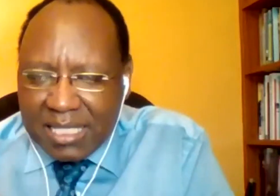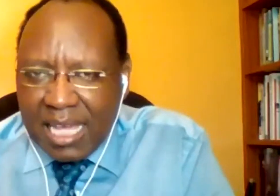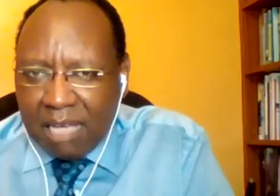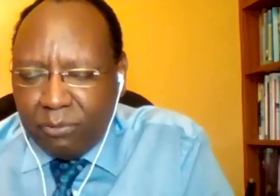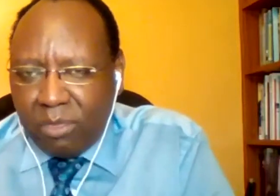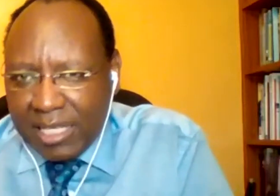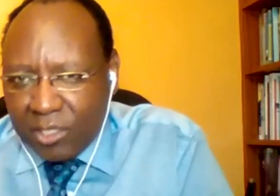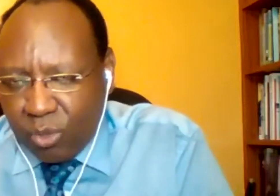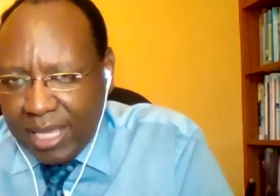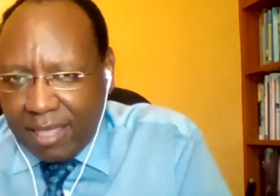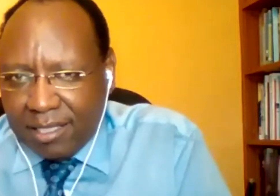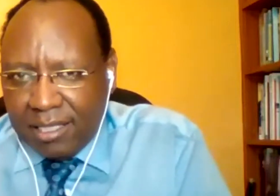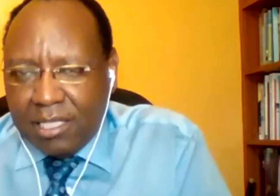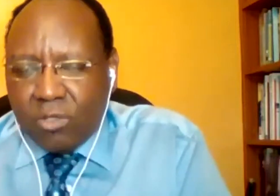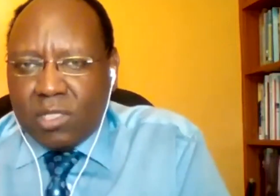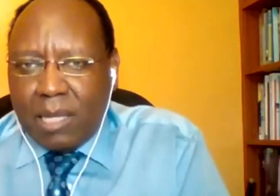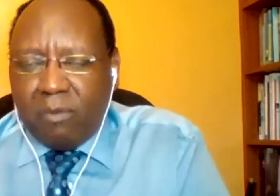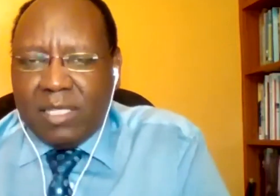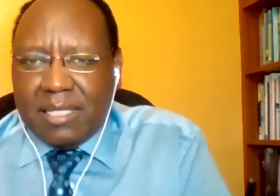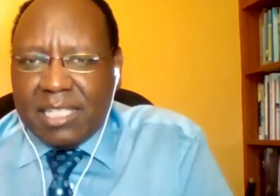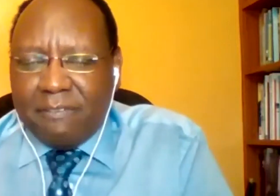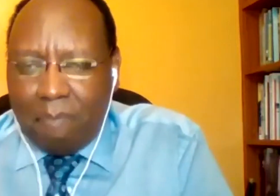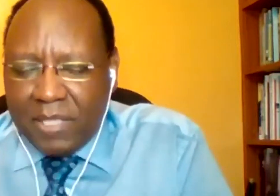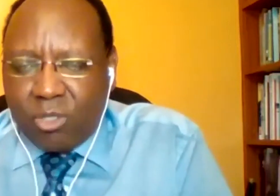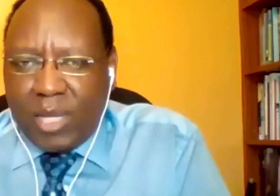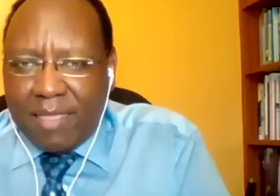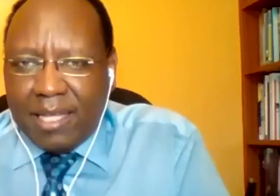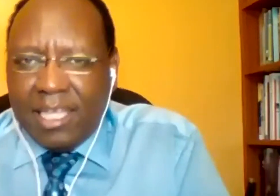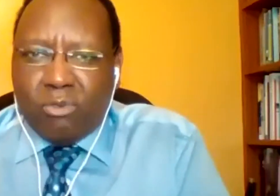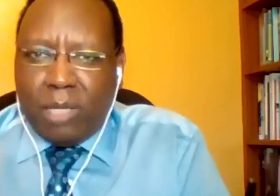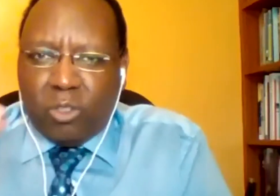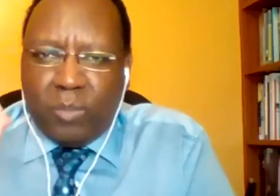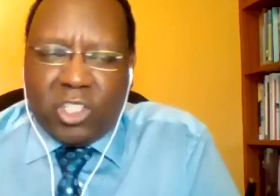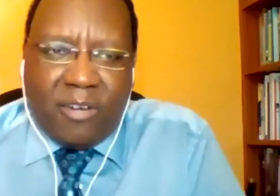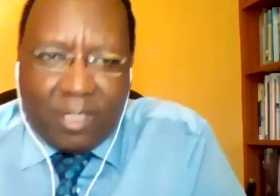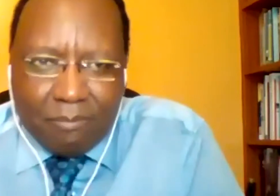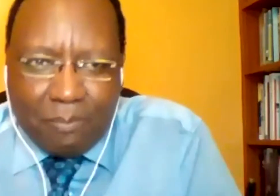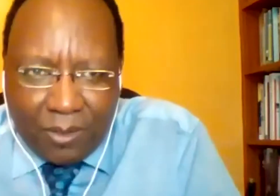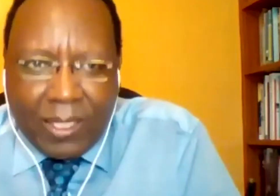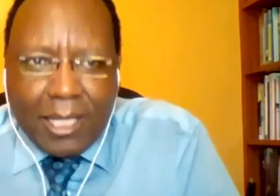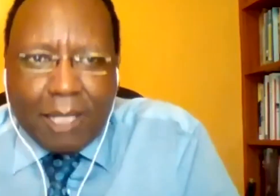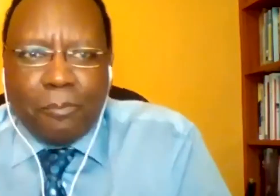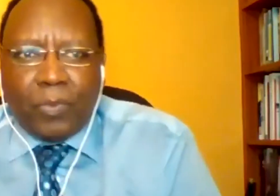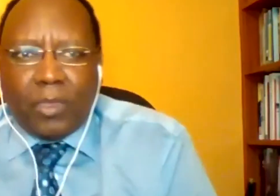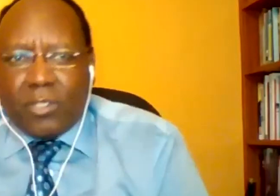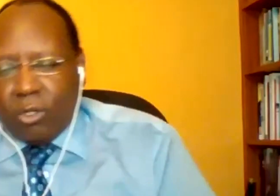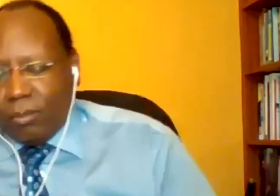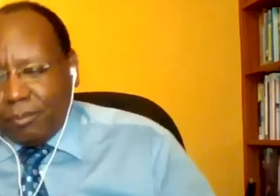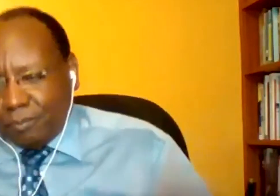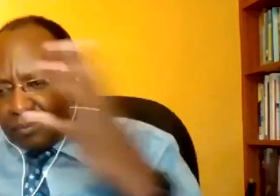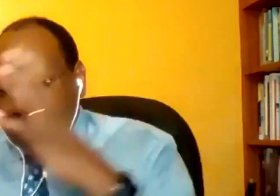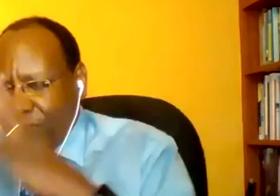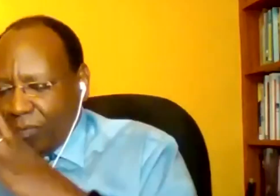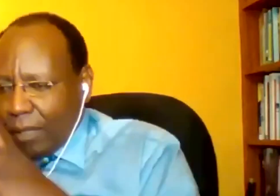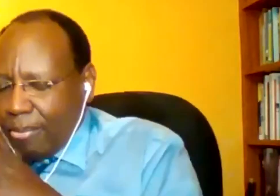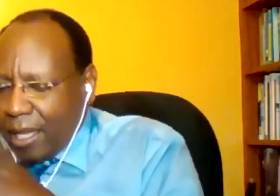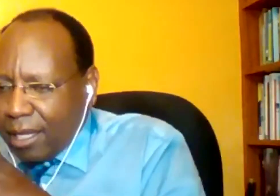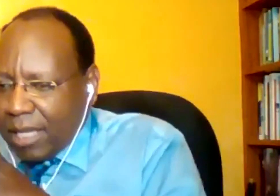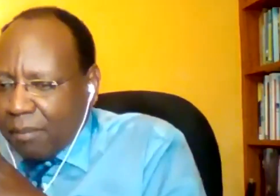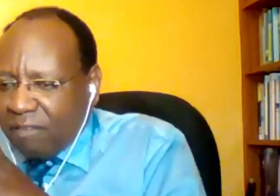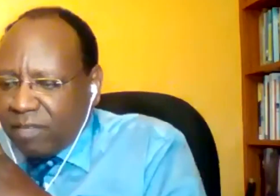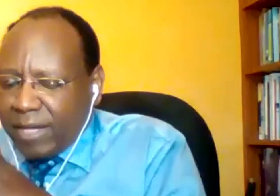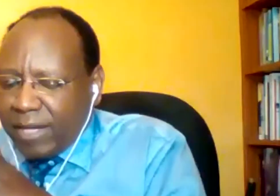tried to put something out and you did not get traction, then this is for you. And one of my